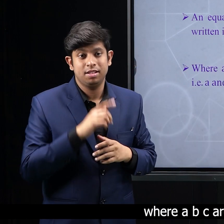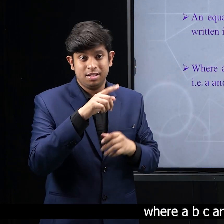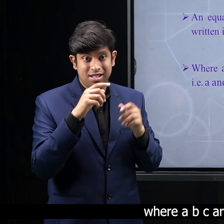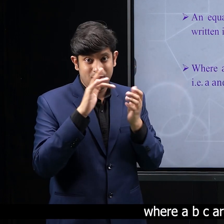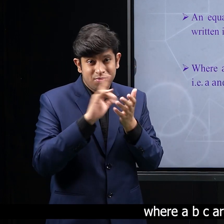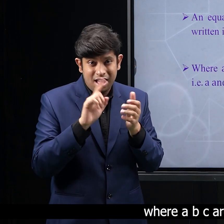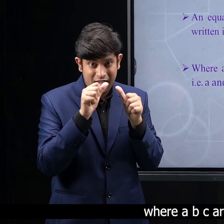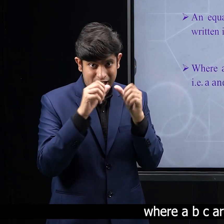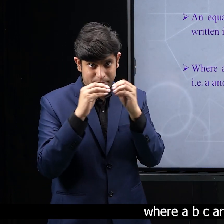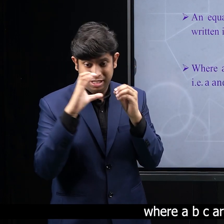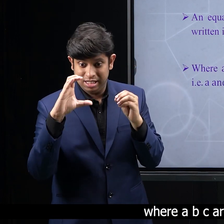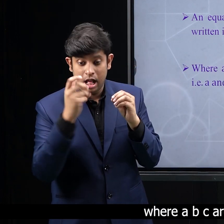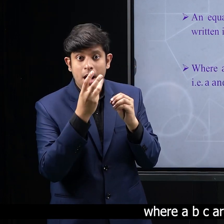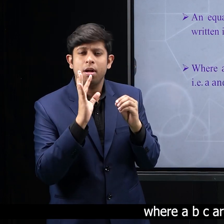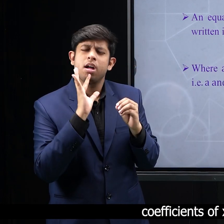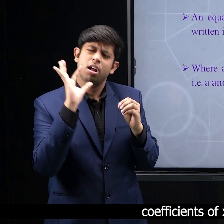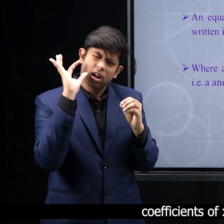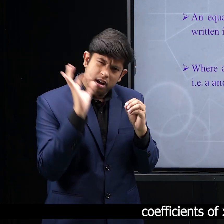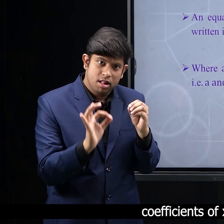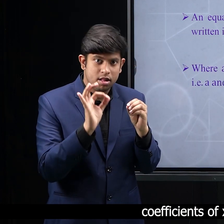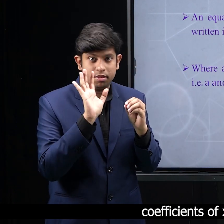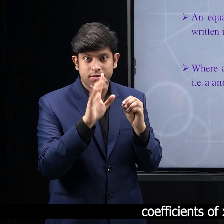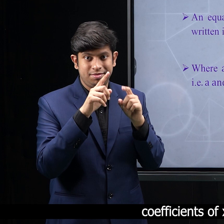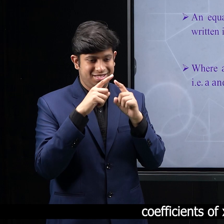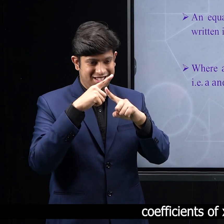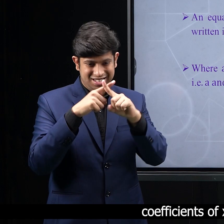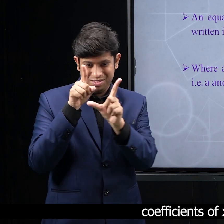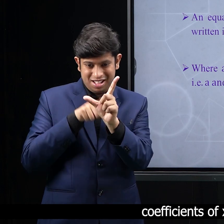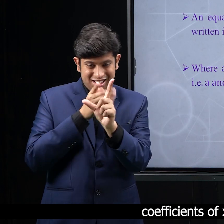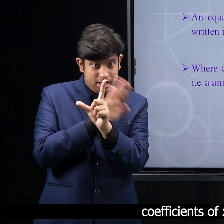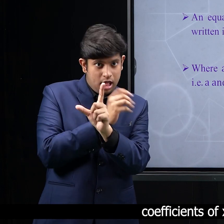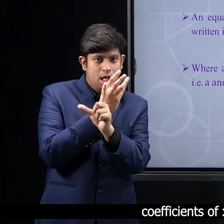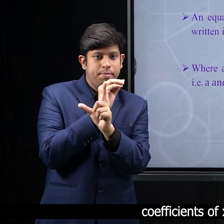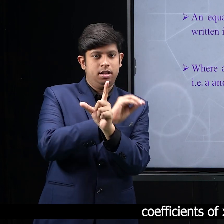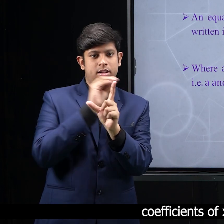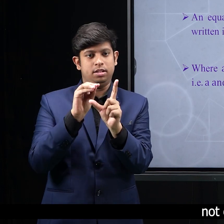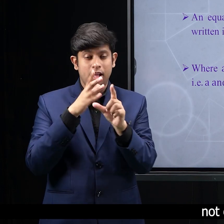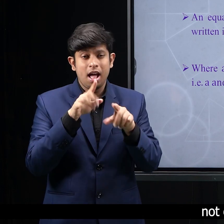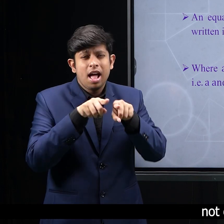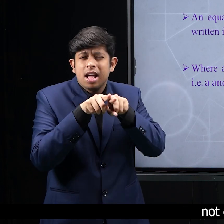where a, b, c are real numbers and the coefficients of x and y, that is a and b, are not equal to